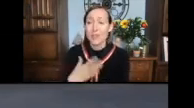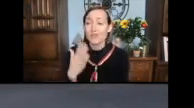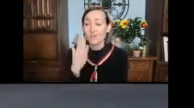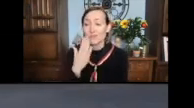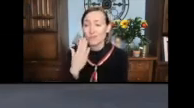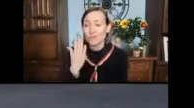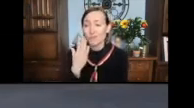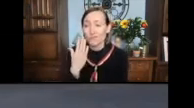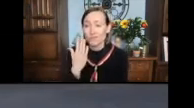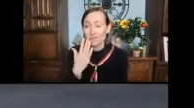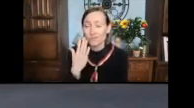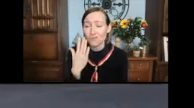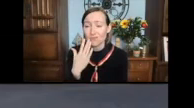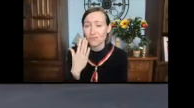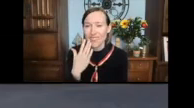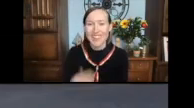but